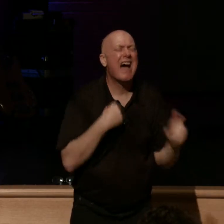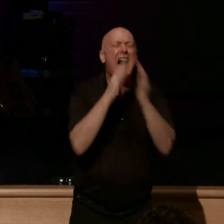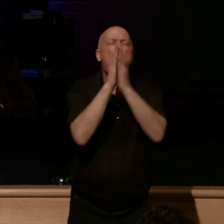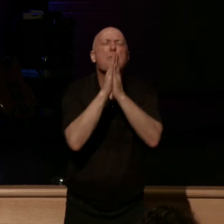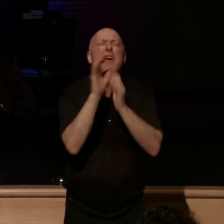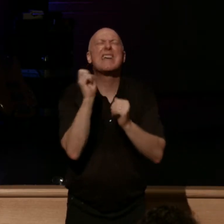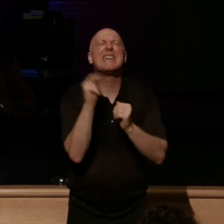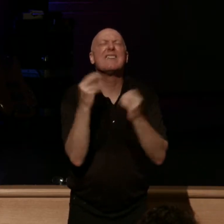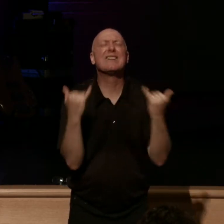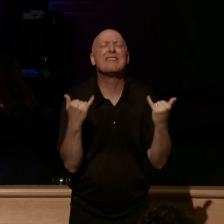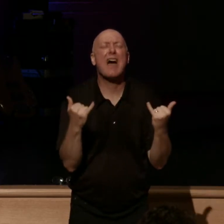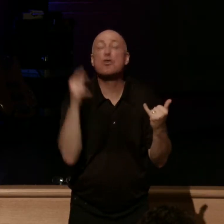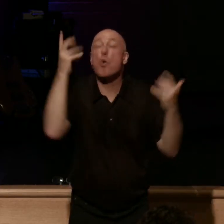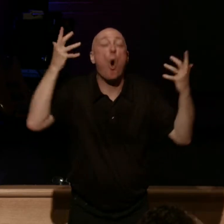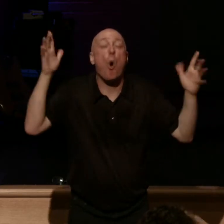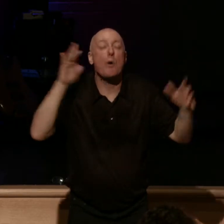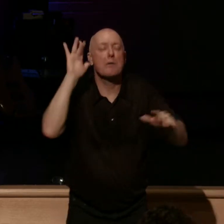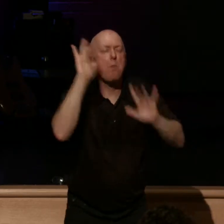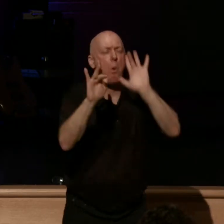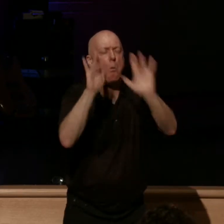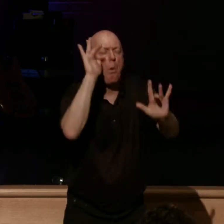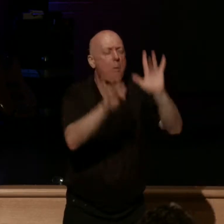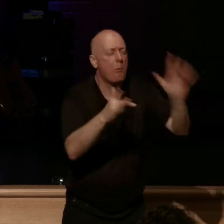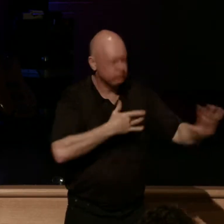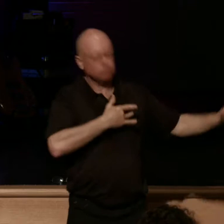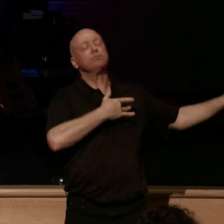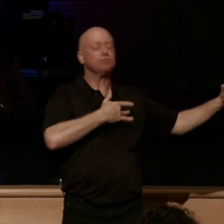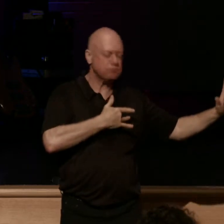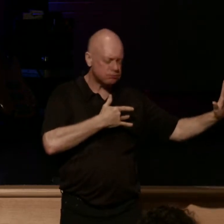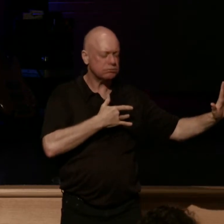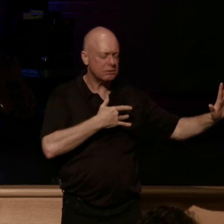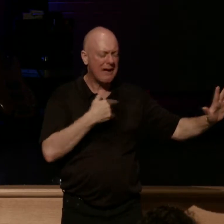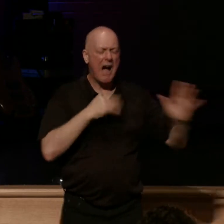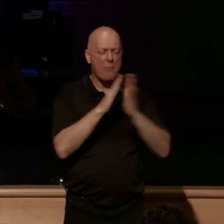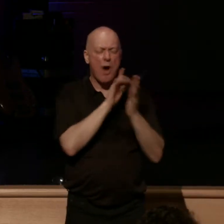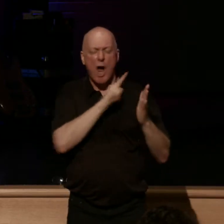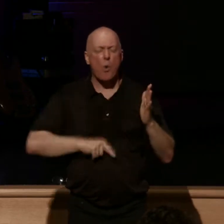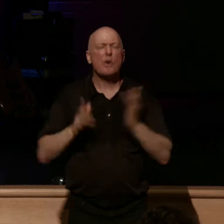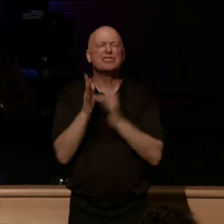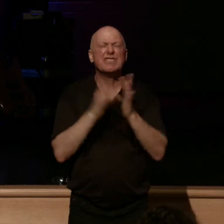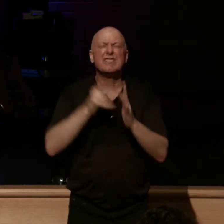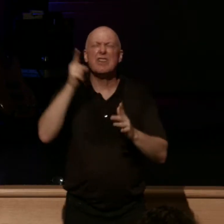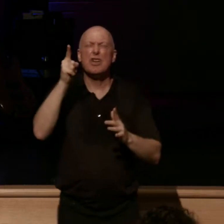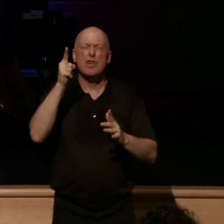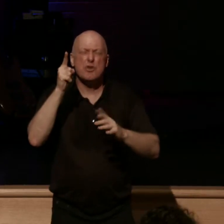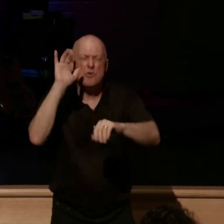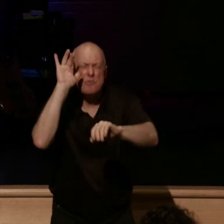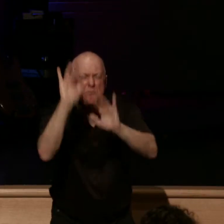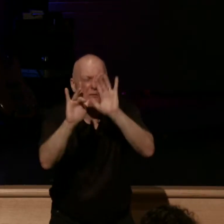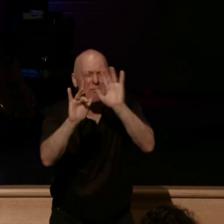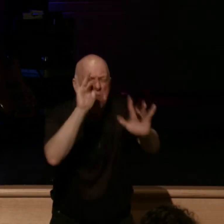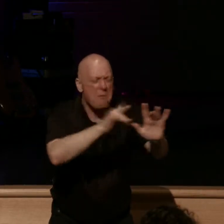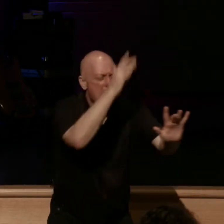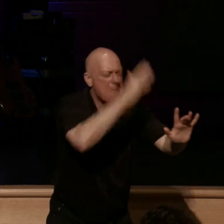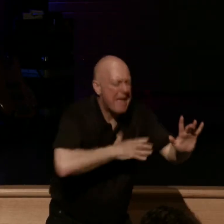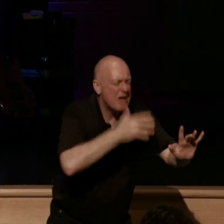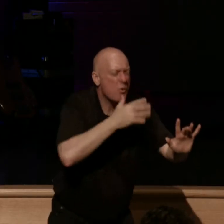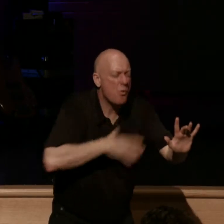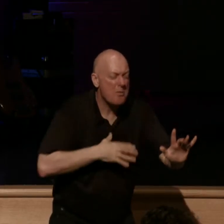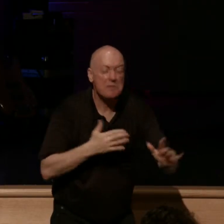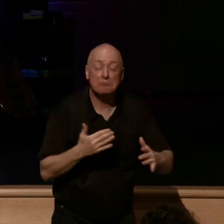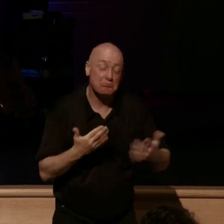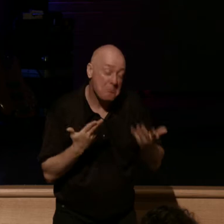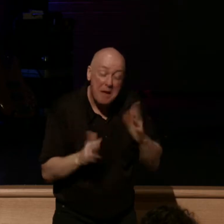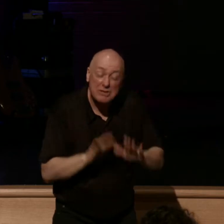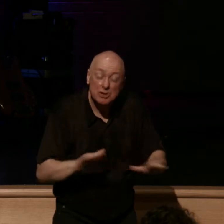even now, Lord, you've already done that. I pray, Lord Jesus Christ, you are reaching and calling out to men and women, maybe young